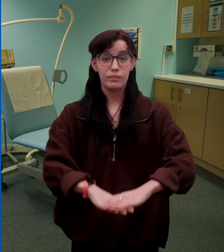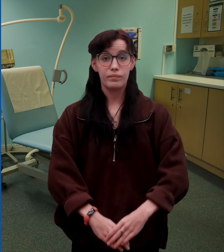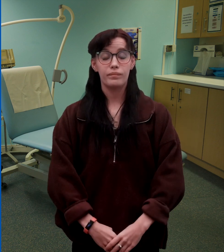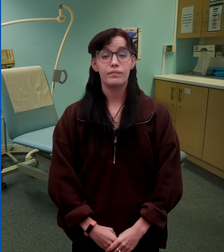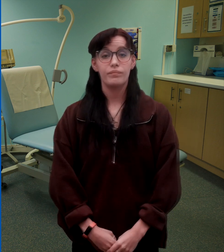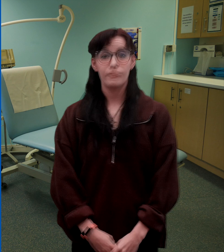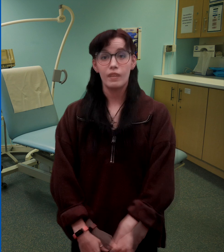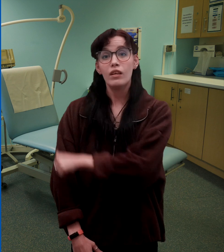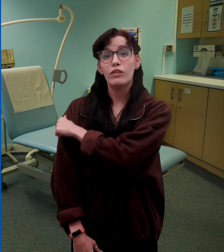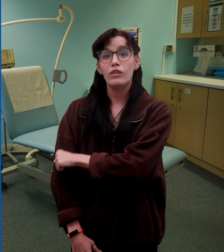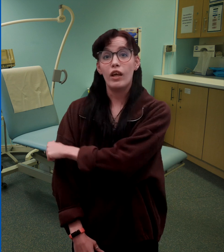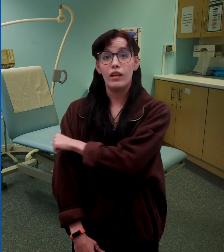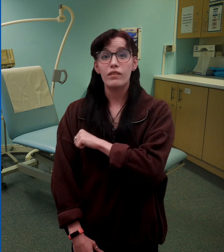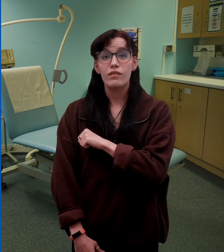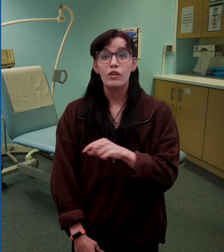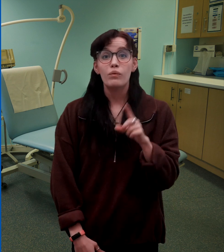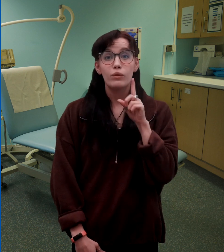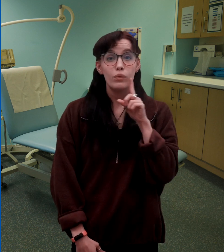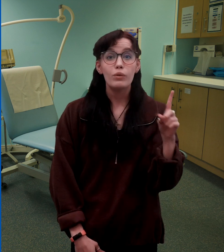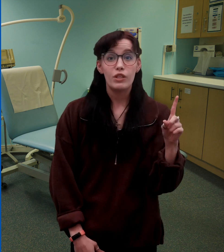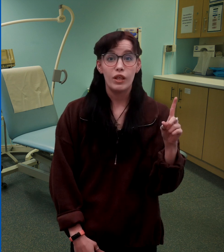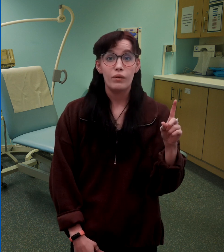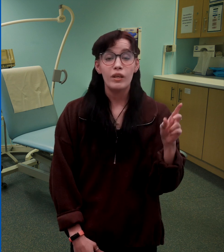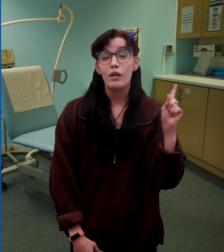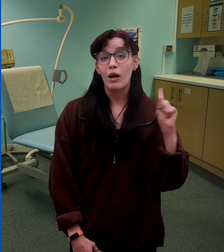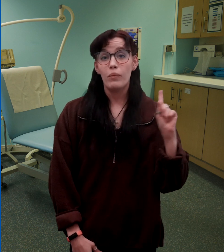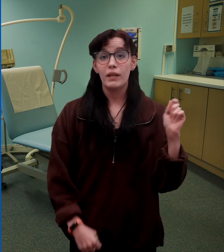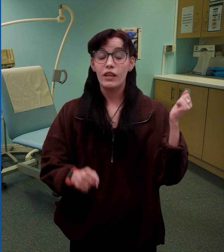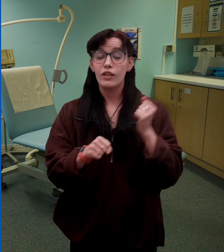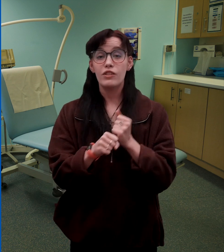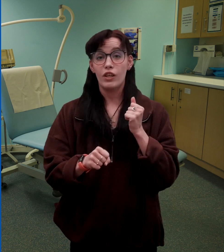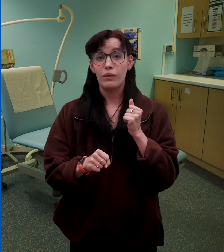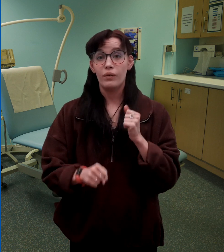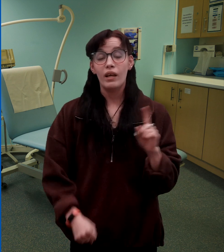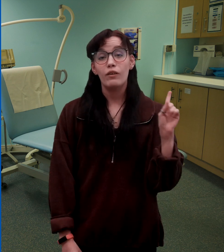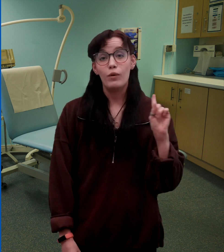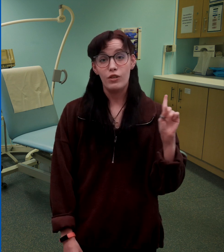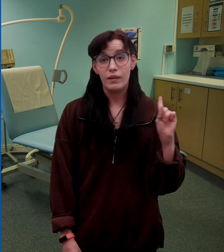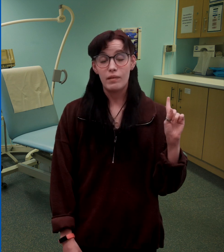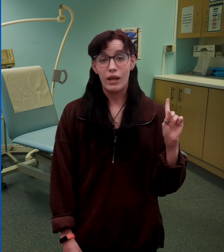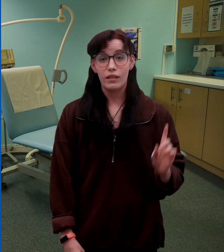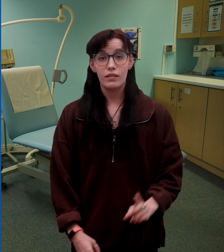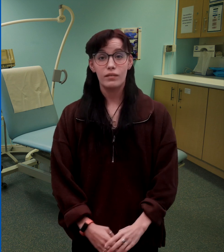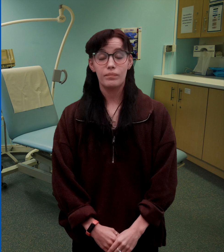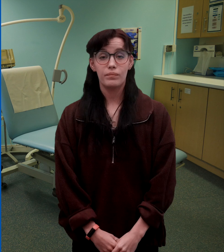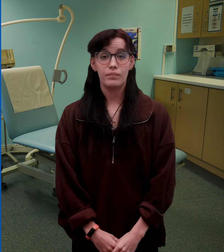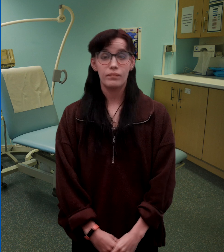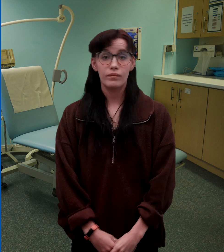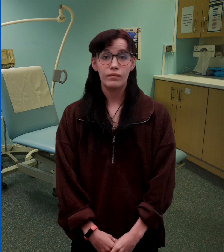couch. The nurse will talk to you about what they are going to do and what to